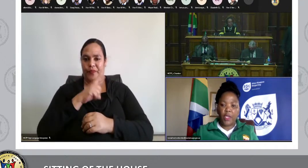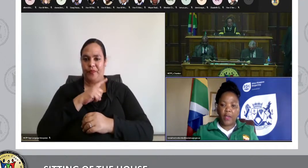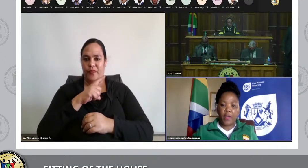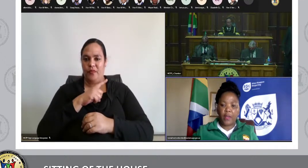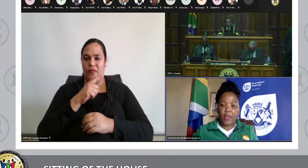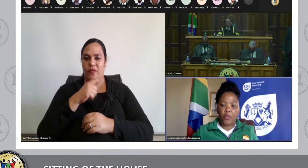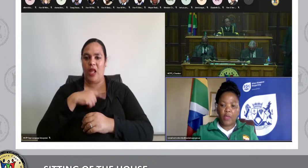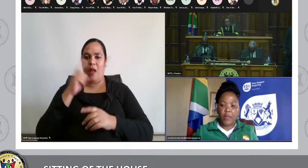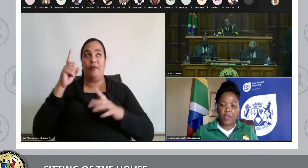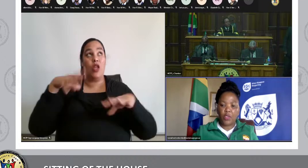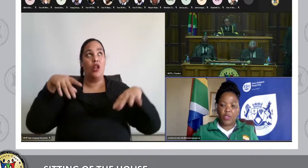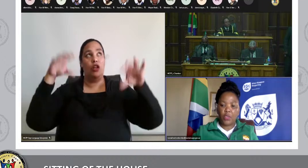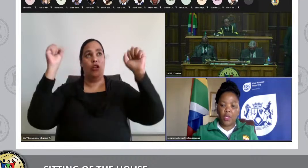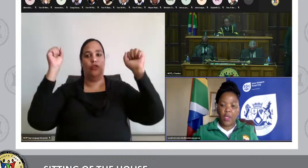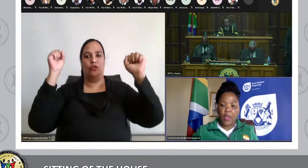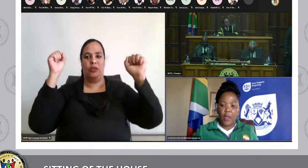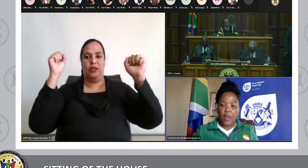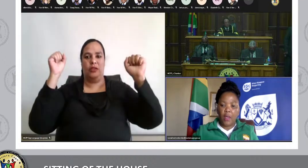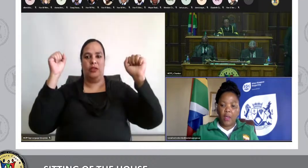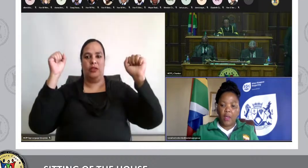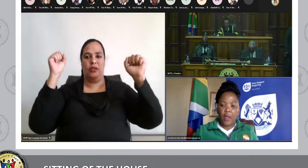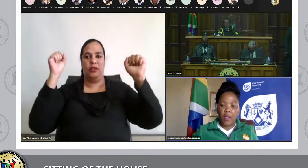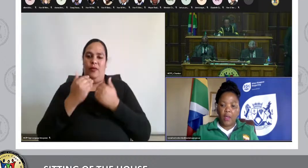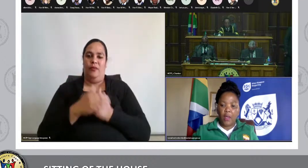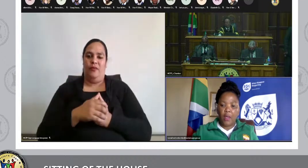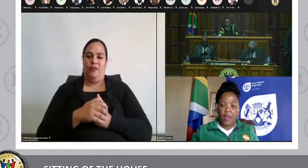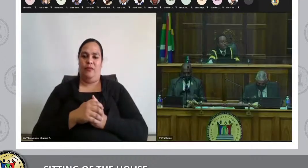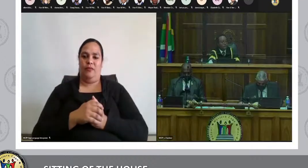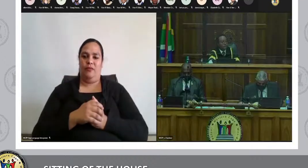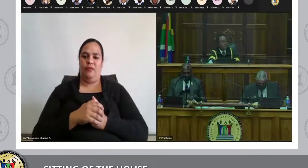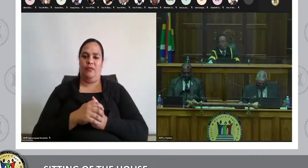load sharing. Thank you very much.